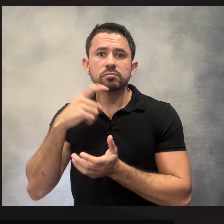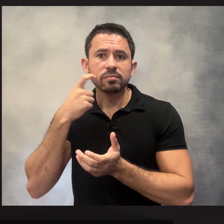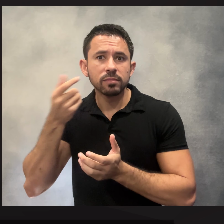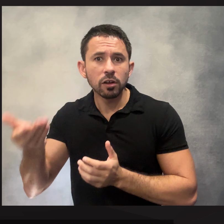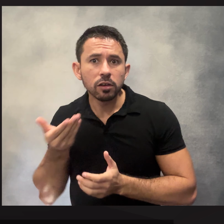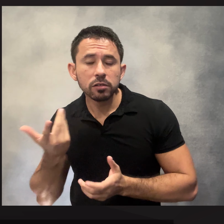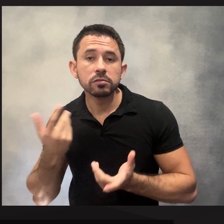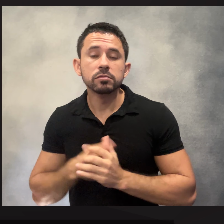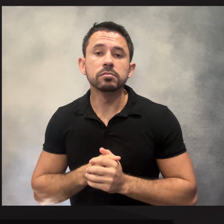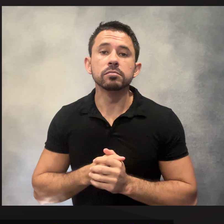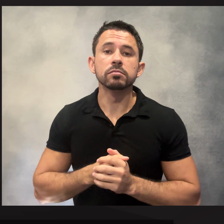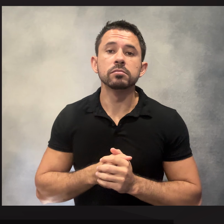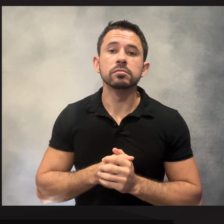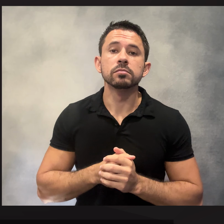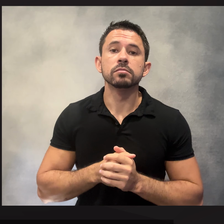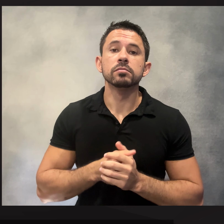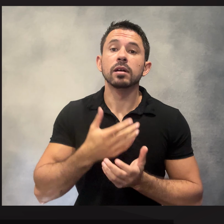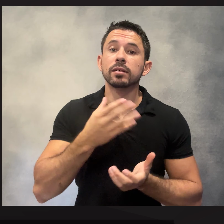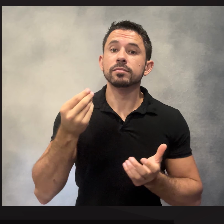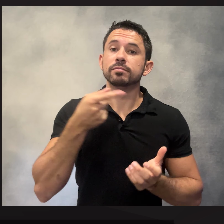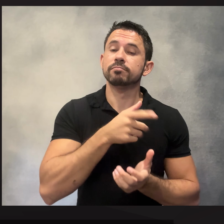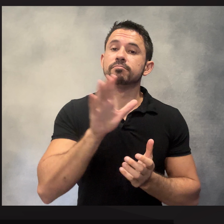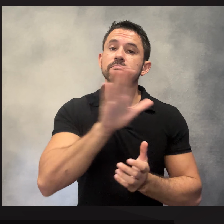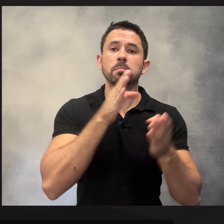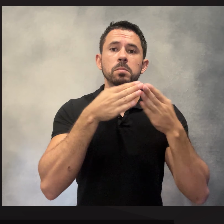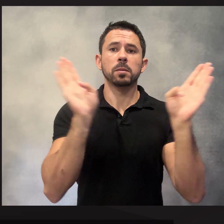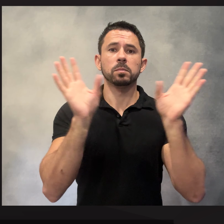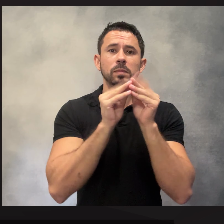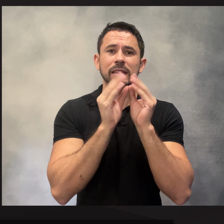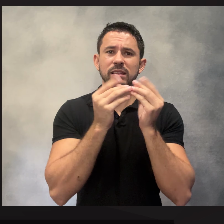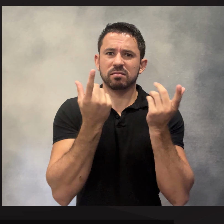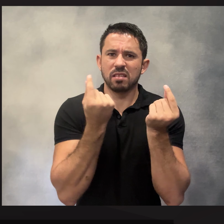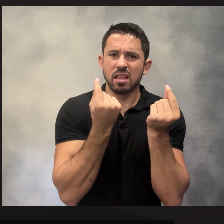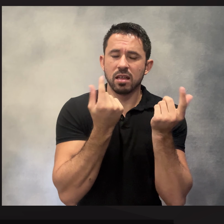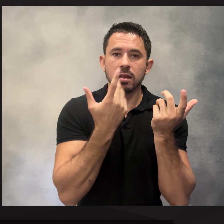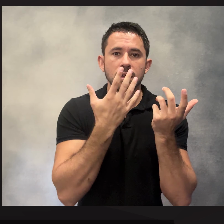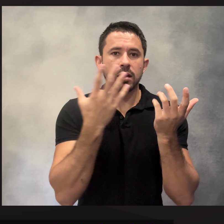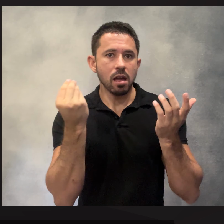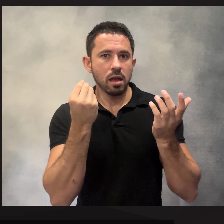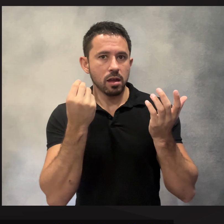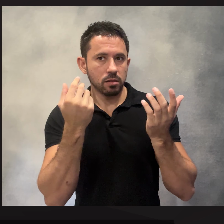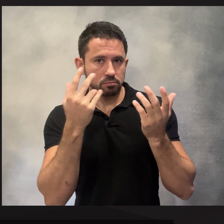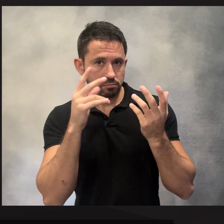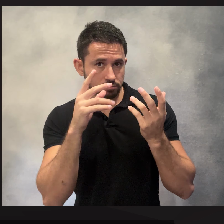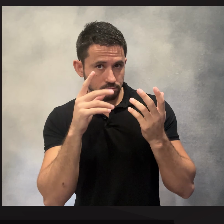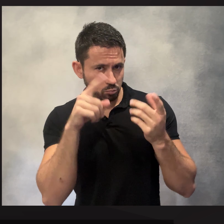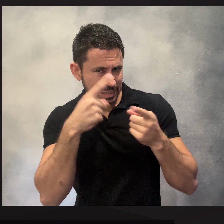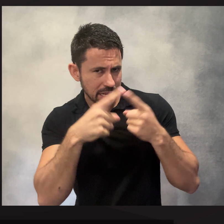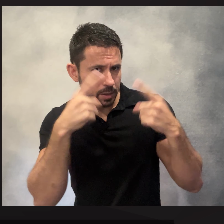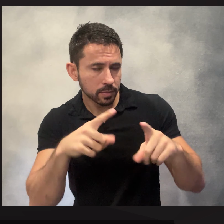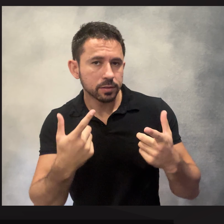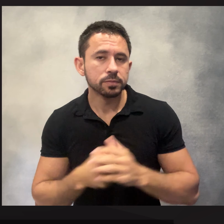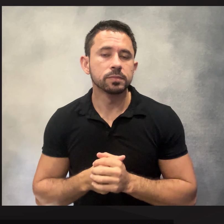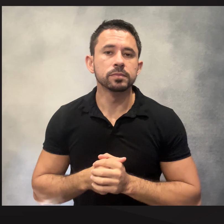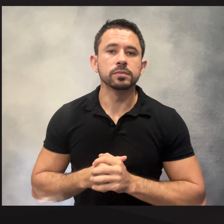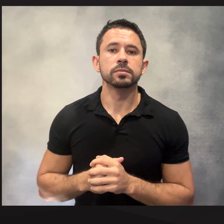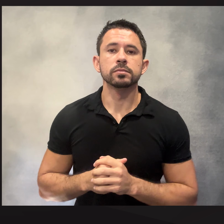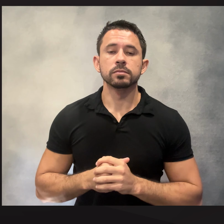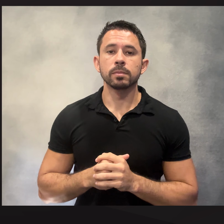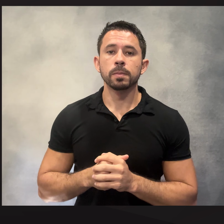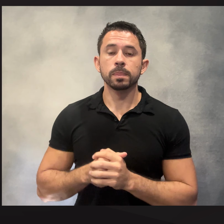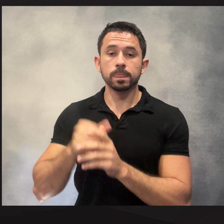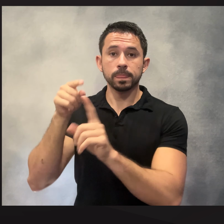to happen. The City Record has proven so useful that it is still being published today.